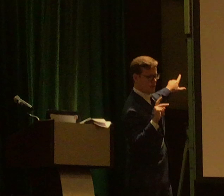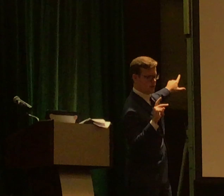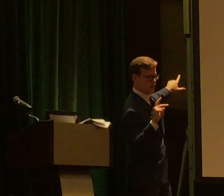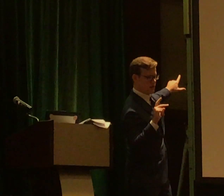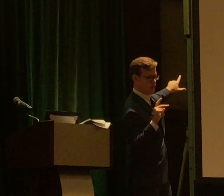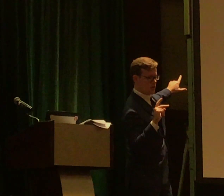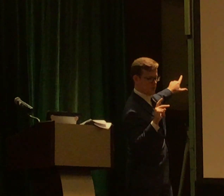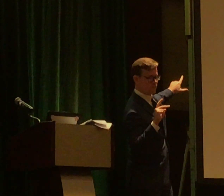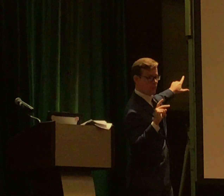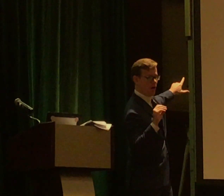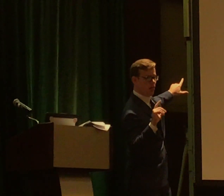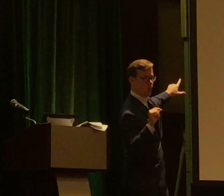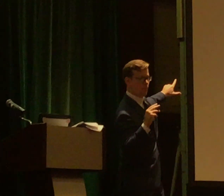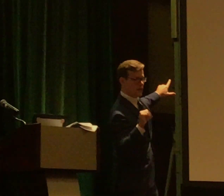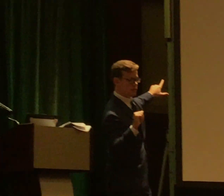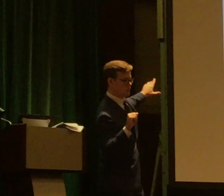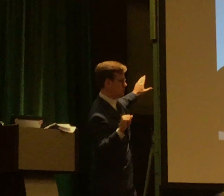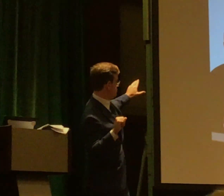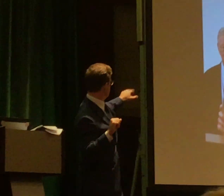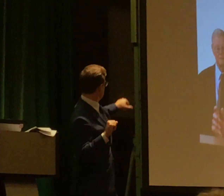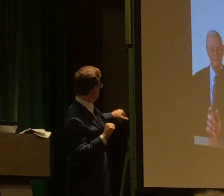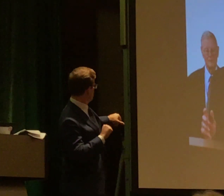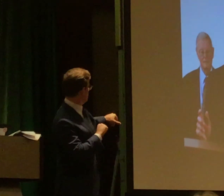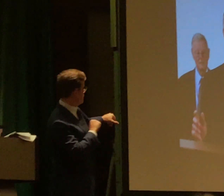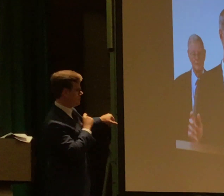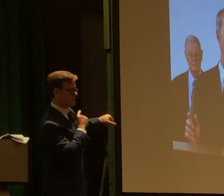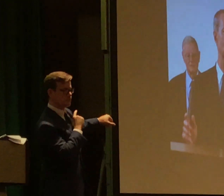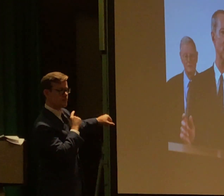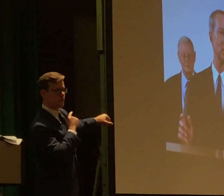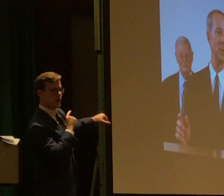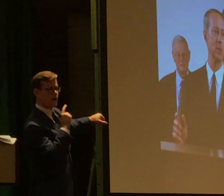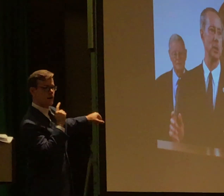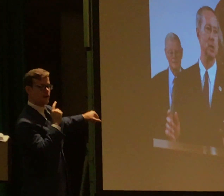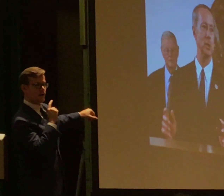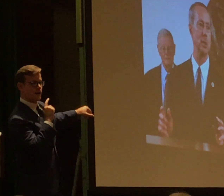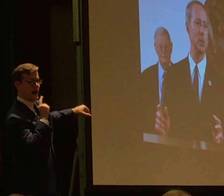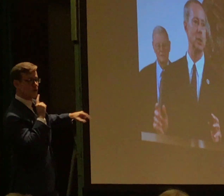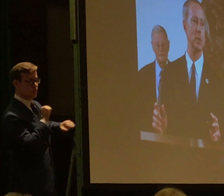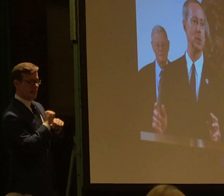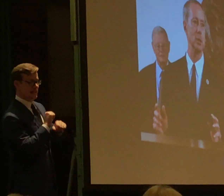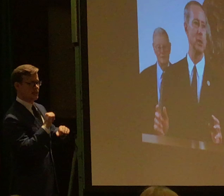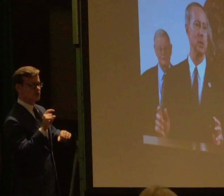Senator Inhofe from Oklahoma,